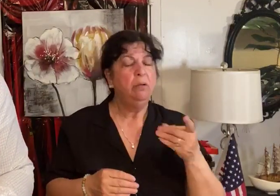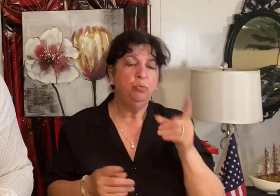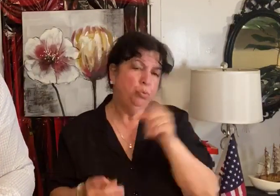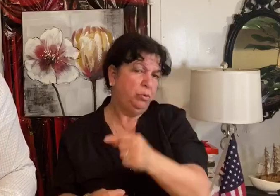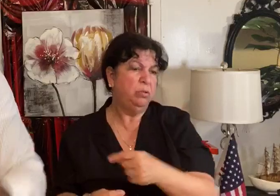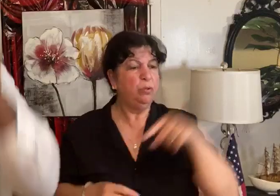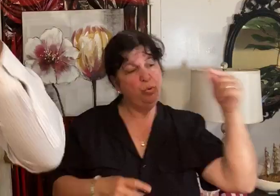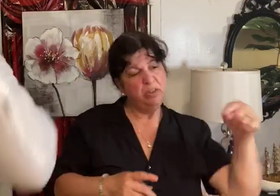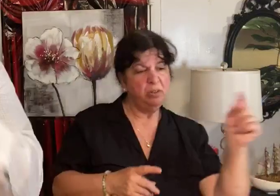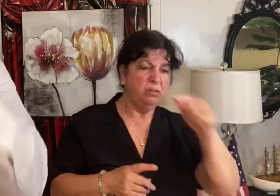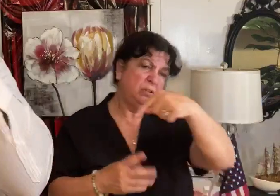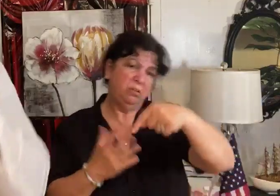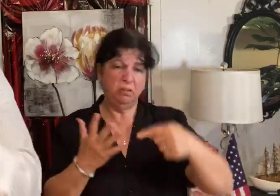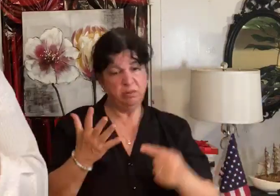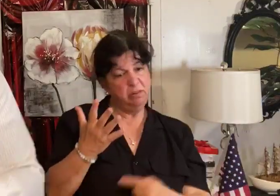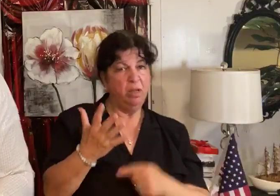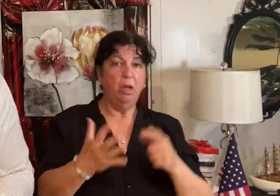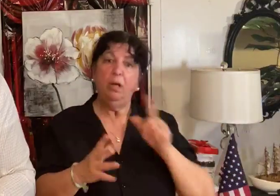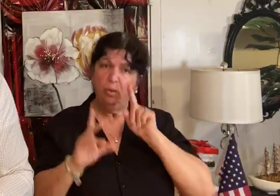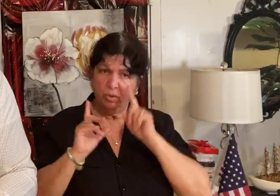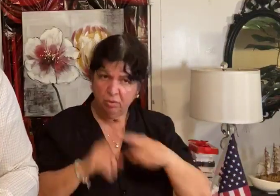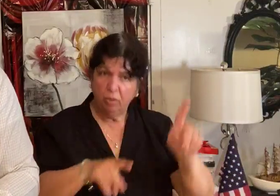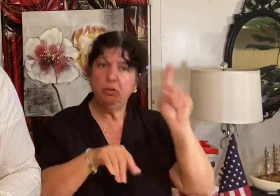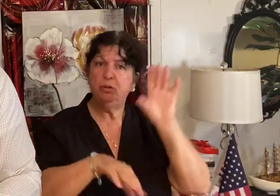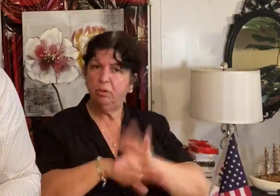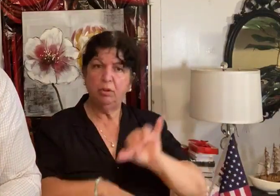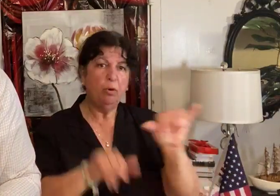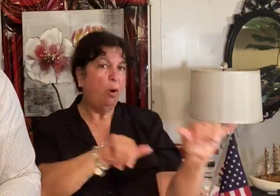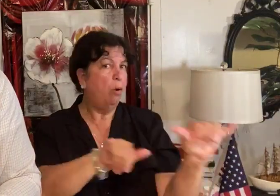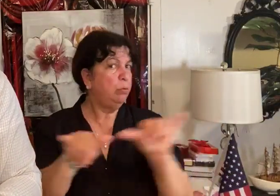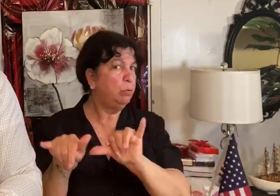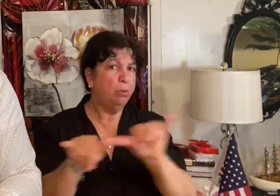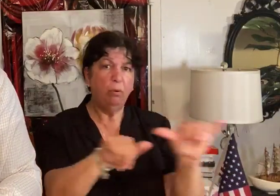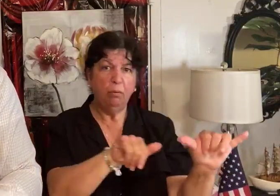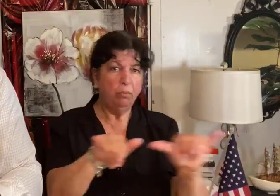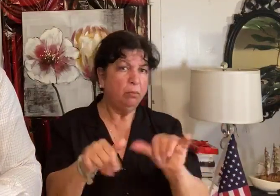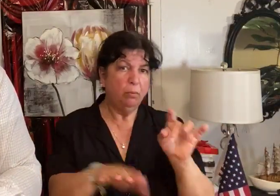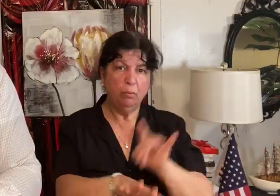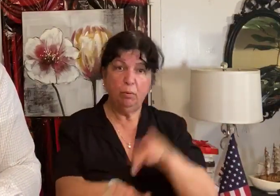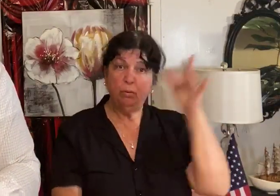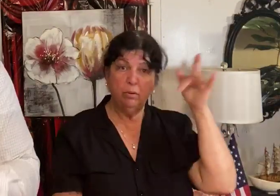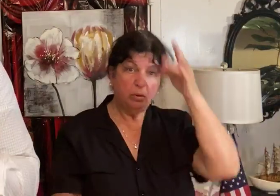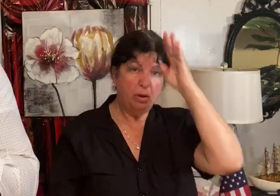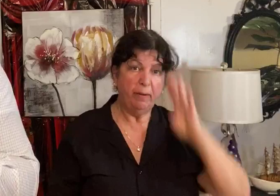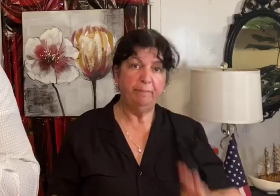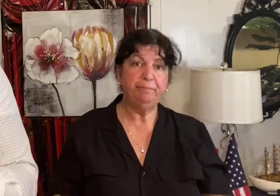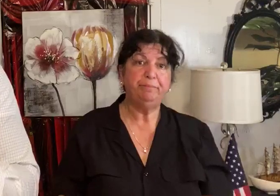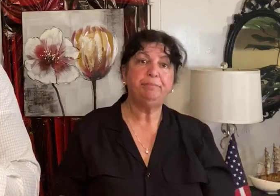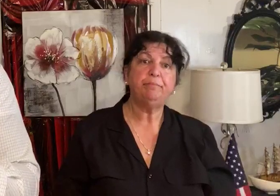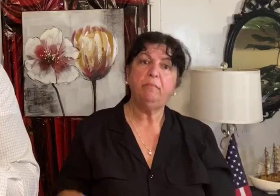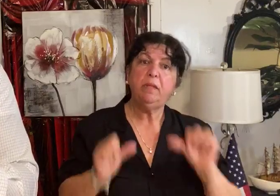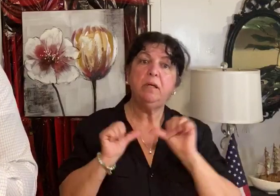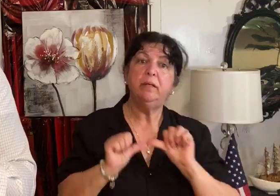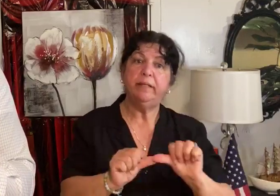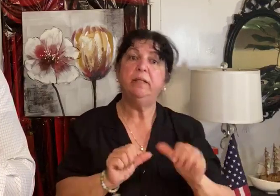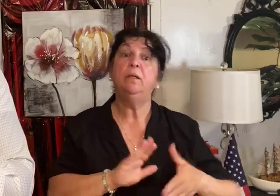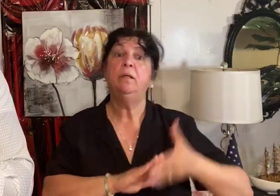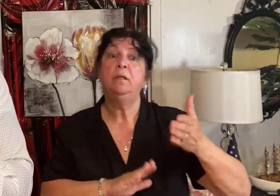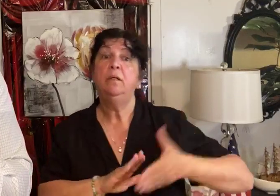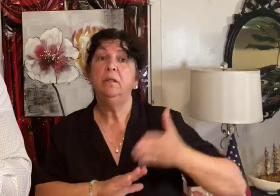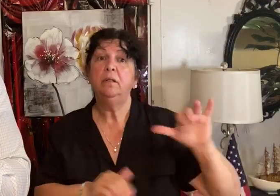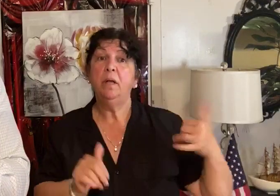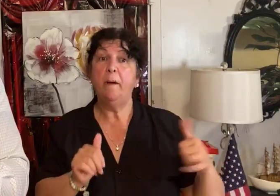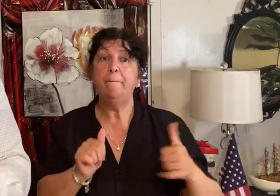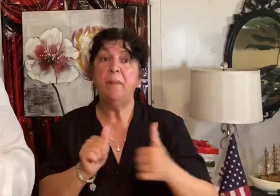do this, that, and the other, you can go to church. Glory to God. All right. And they continue steadfastly in